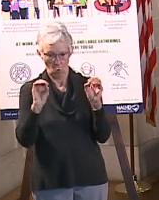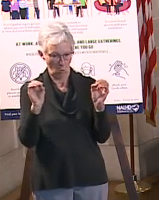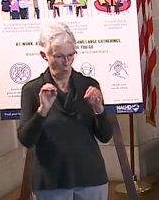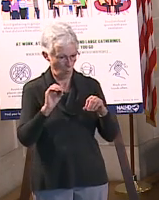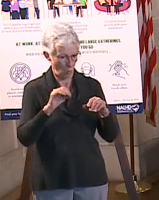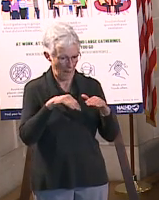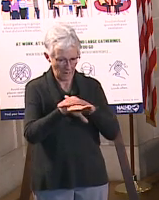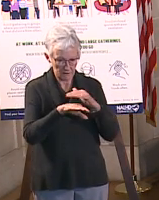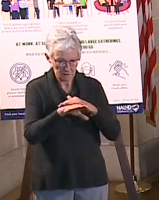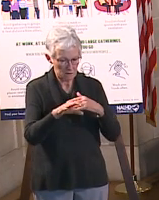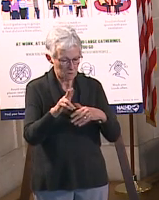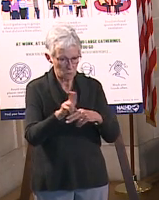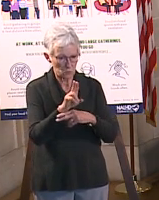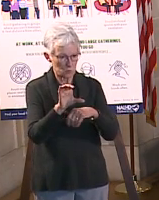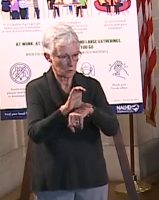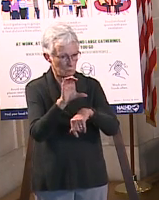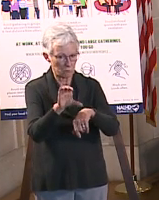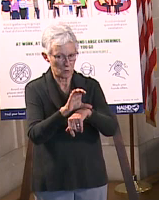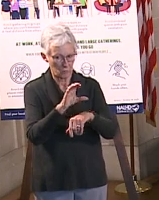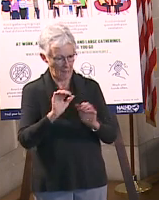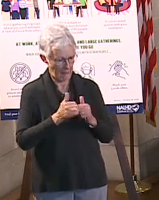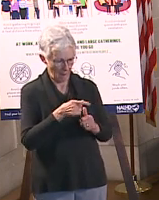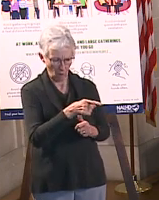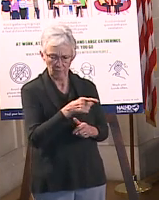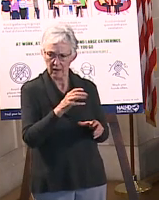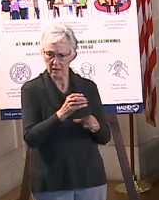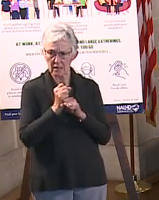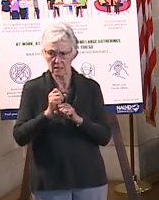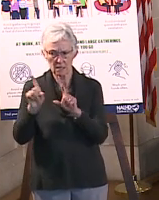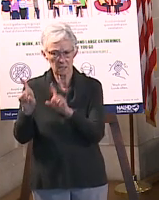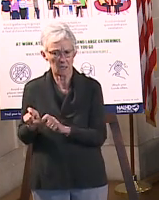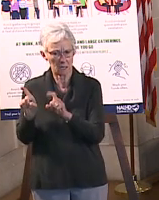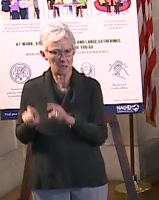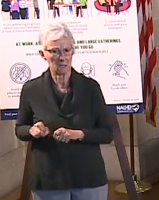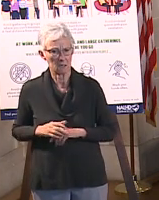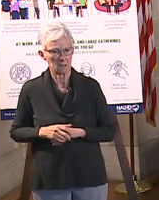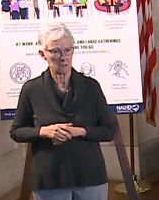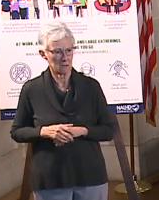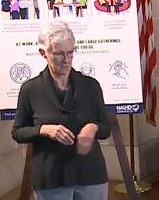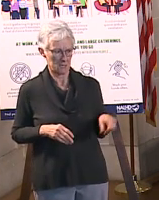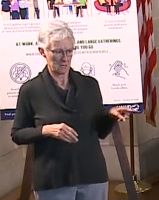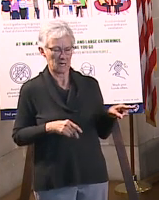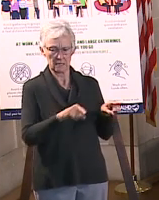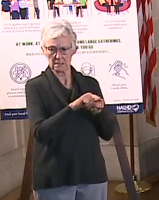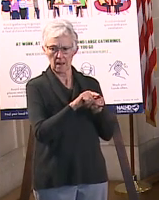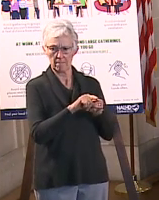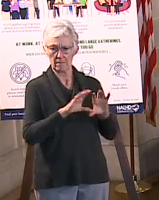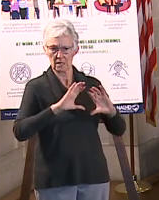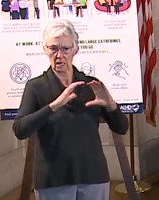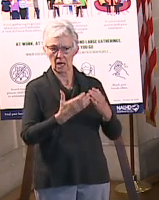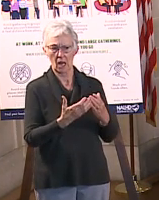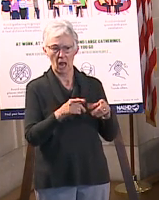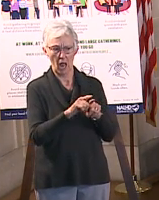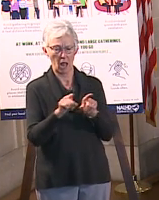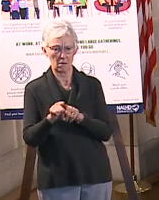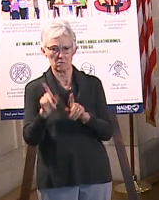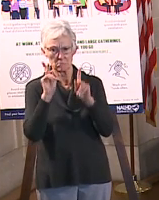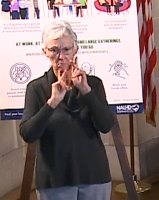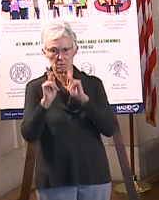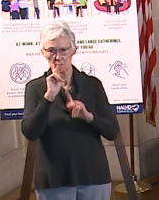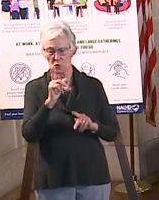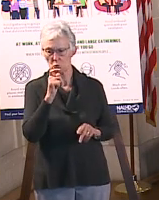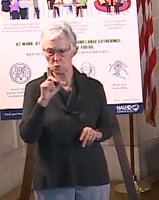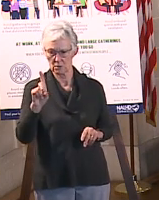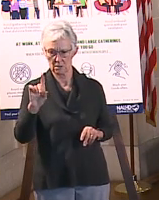able to get tested and so forth? And you know what? I think that they would fall into the same sort of category as folks who are